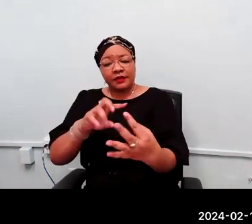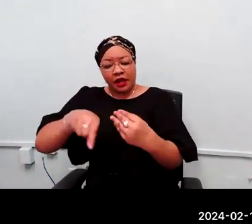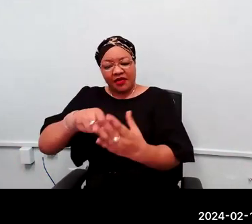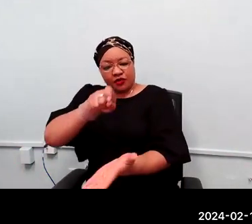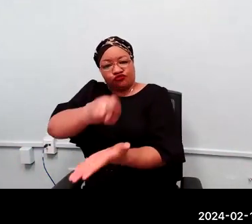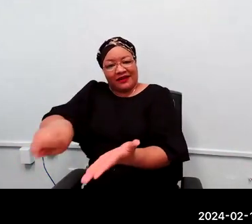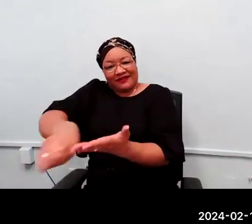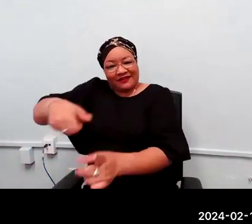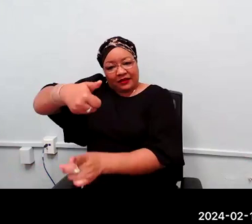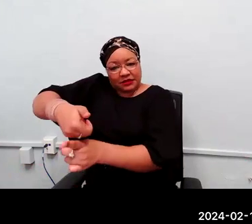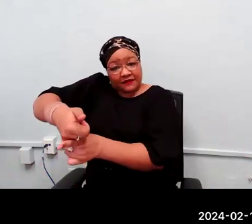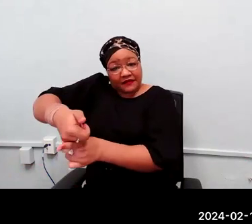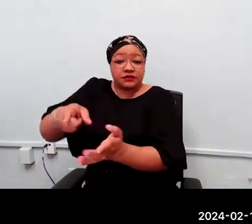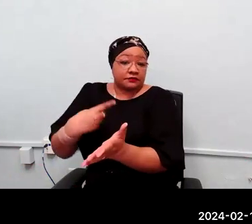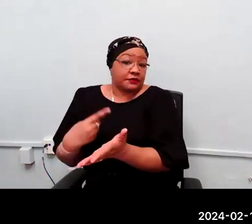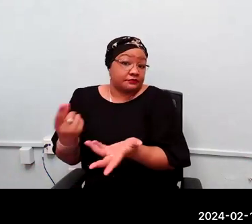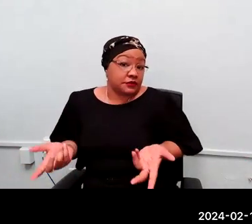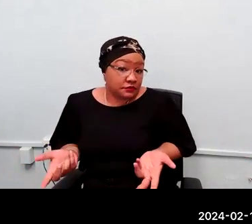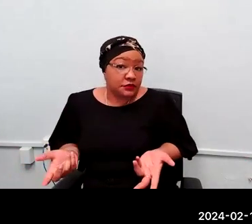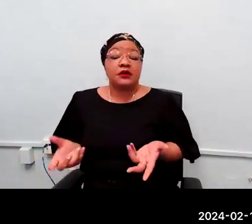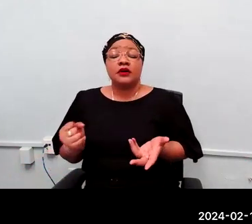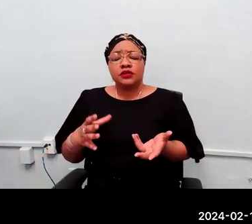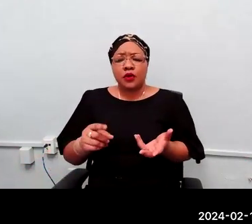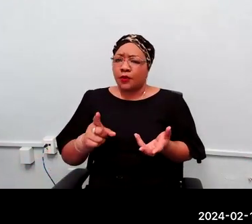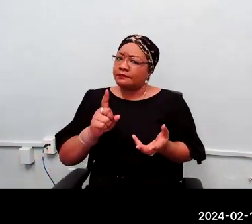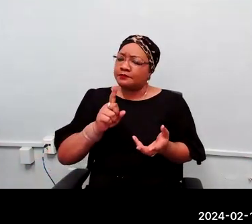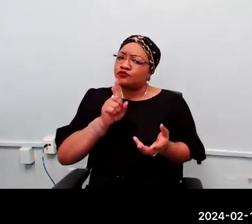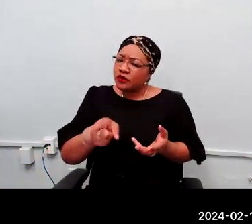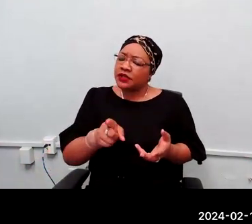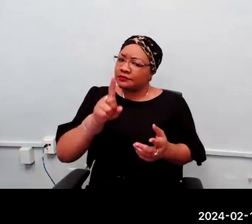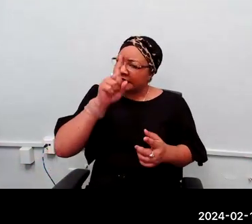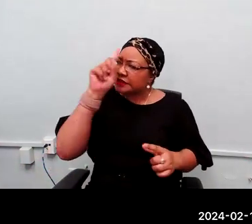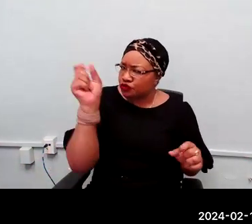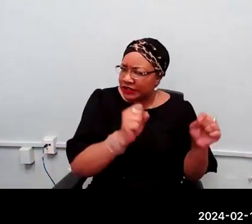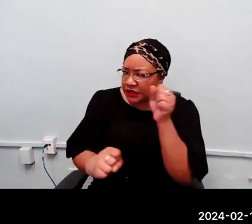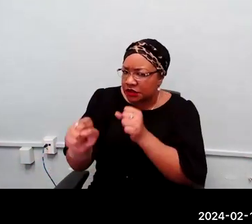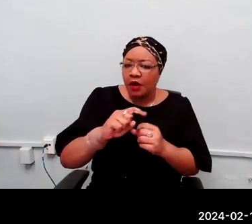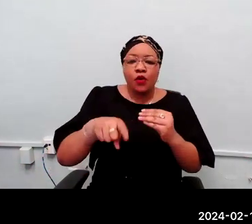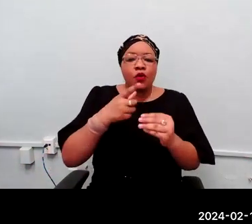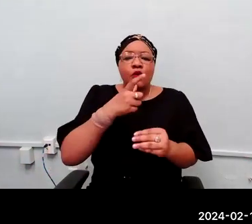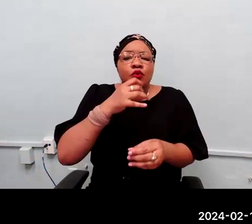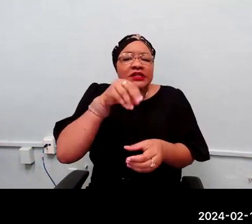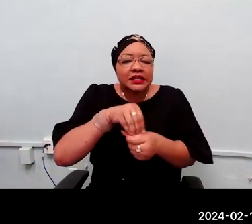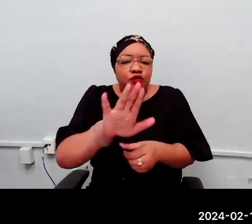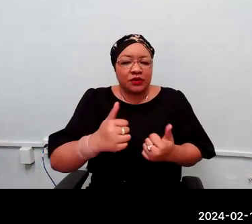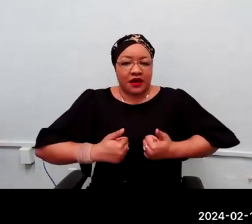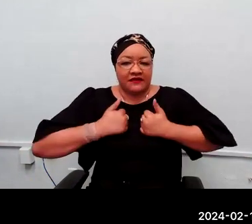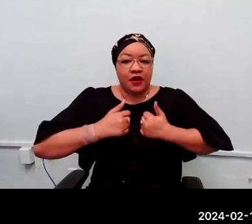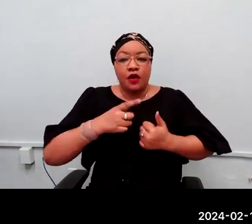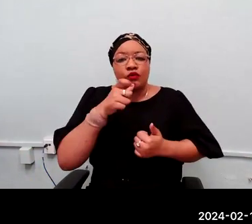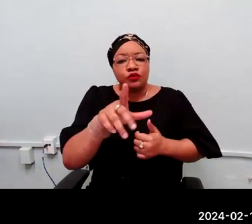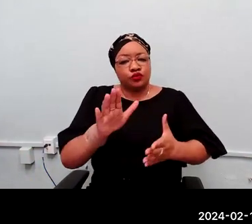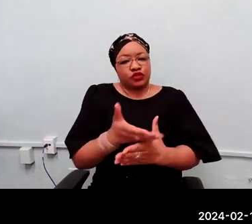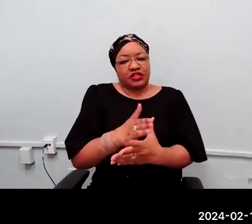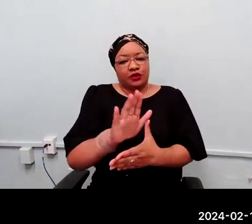the this, right? So be strategic about who you have in your life and who you share your stuff with, because